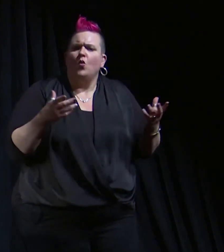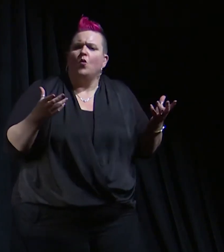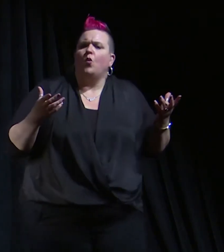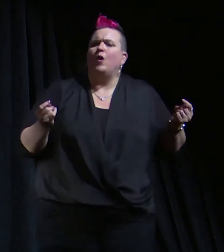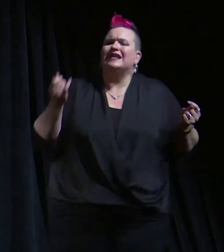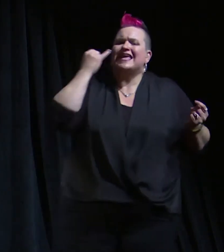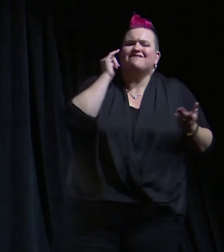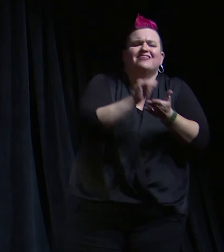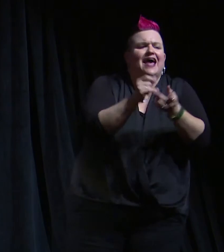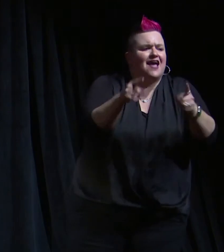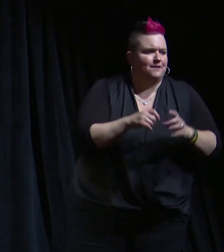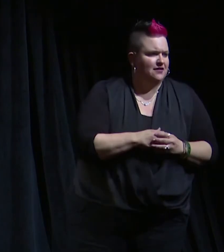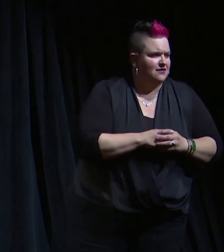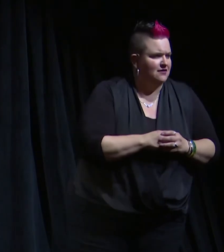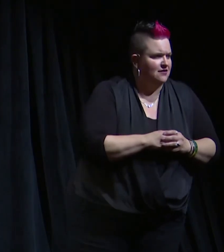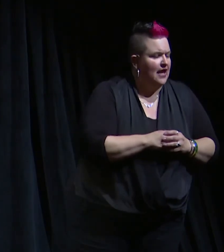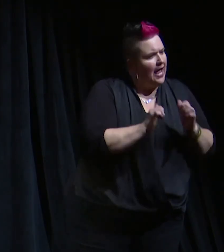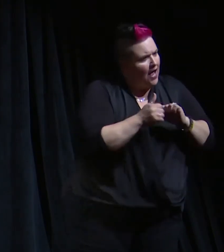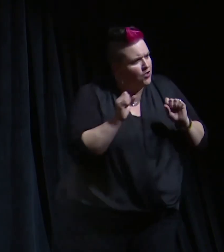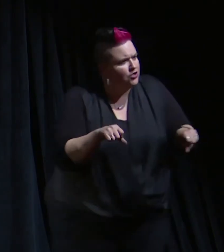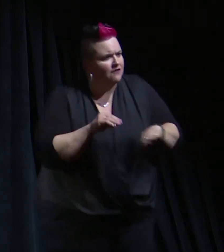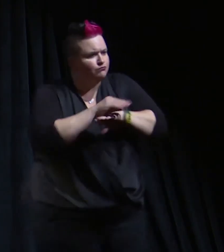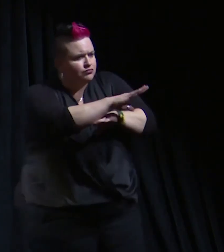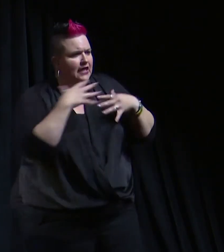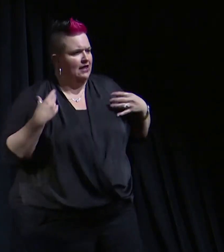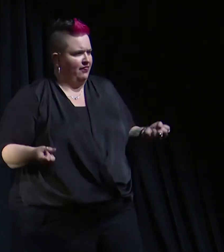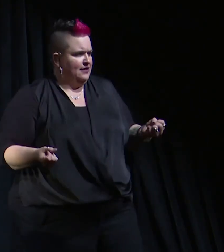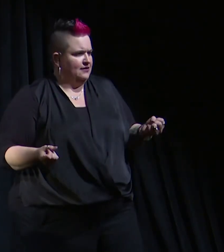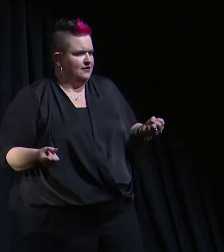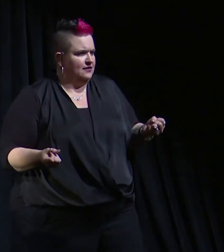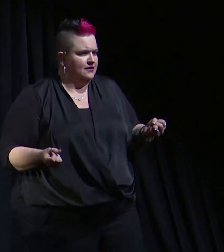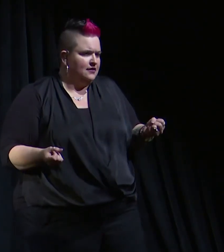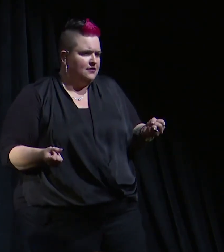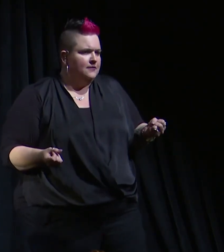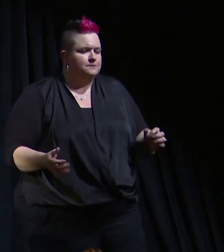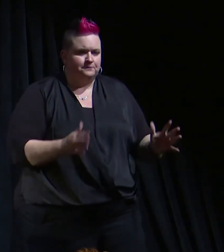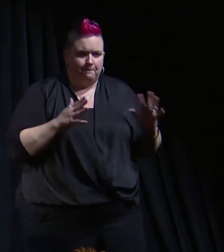that had happened? How healing would that have been, right?